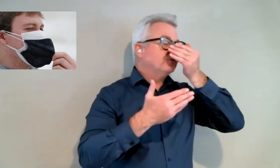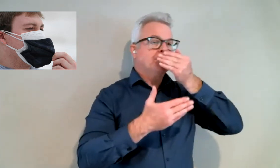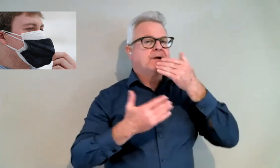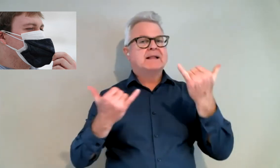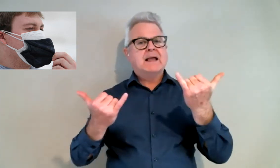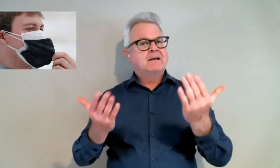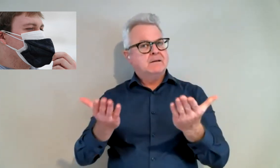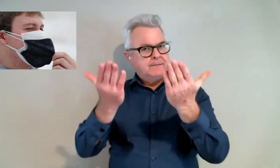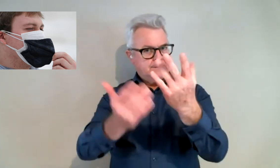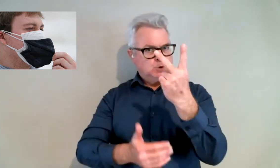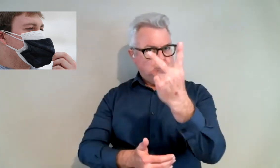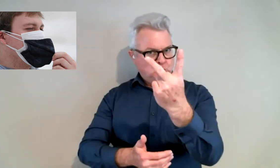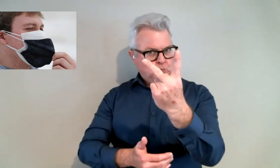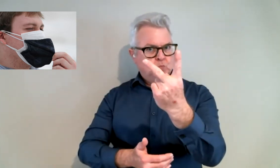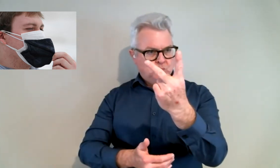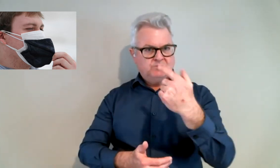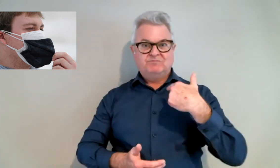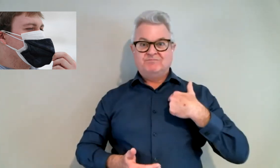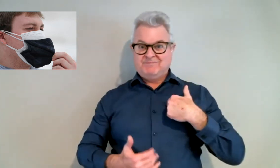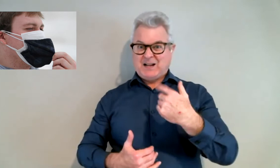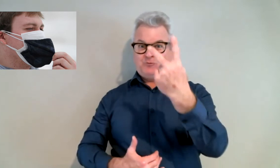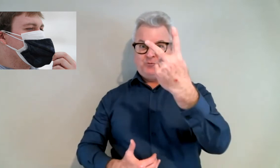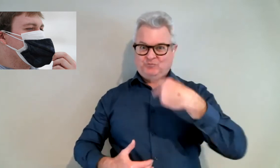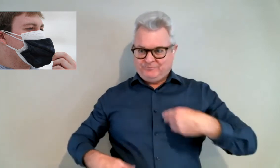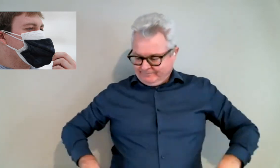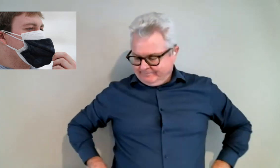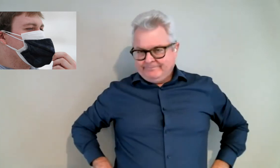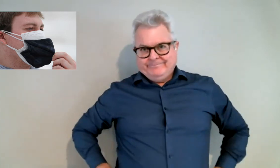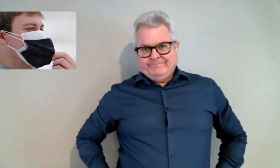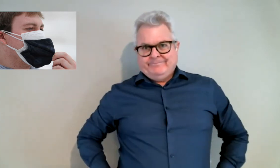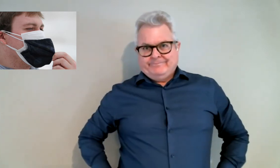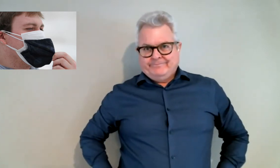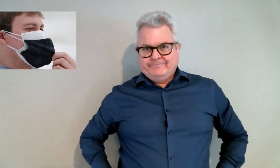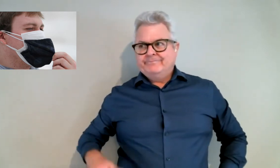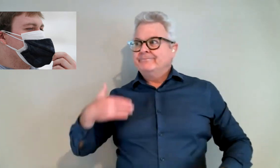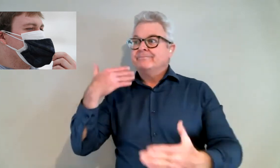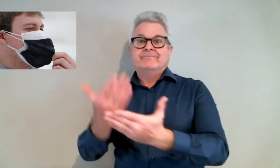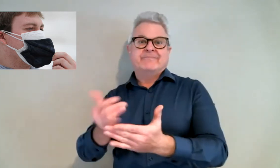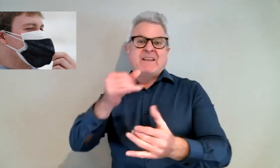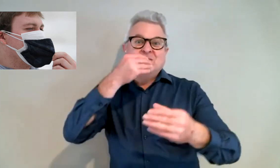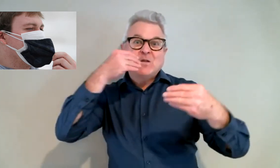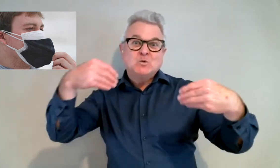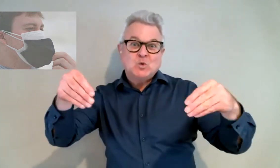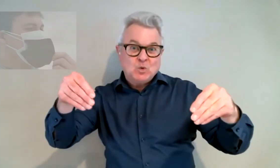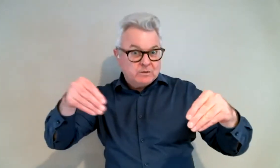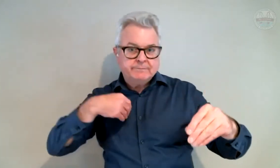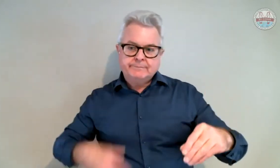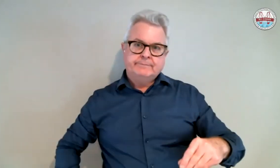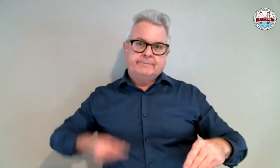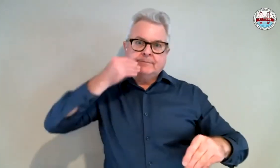doubling up on those disposable masks or using a disposable mask on top of your cloth mask. So